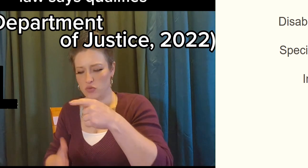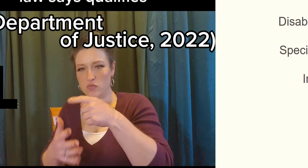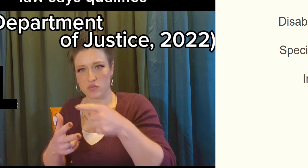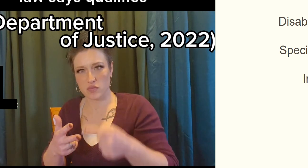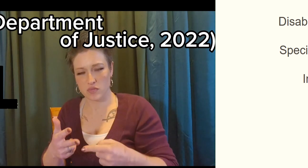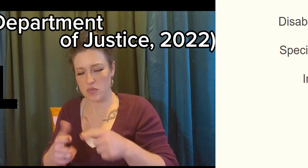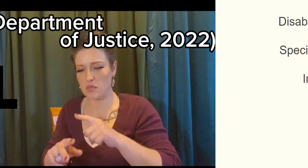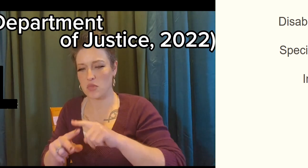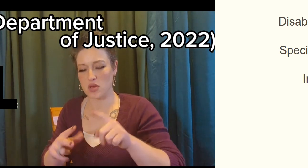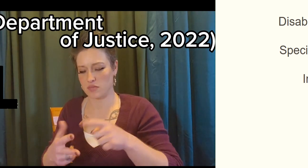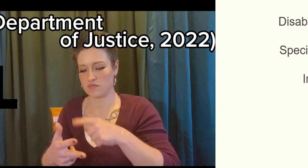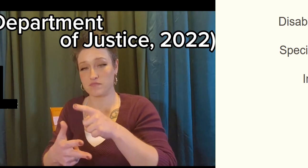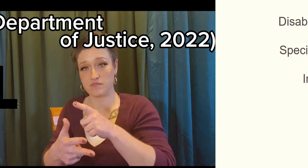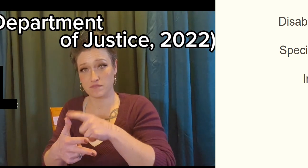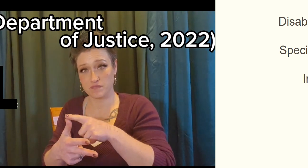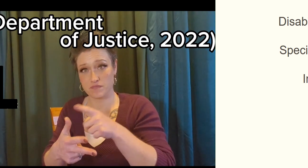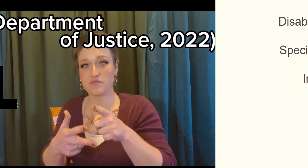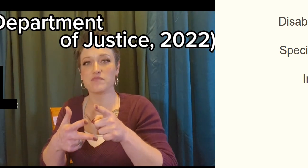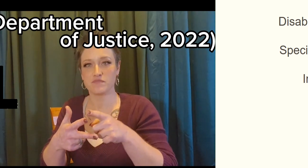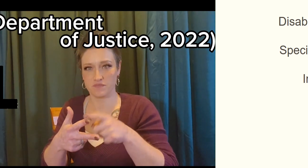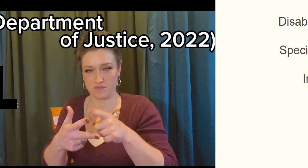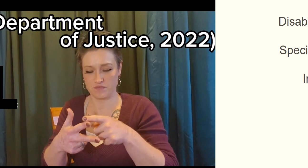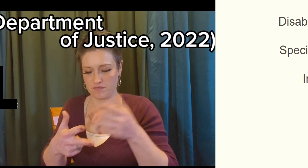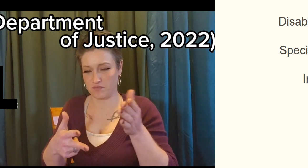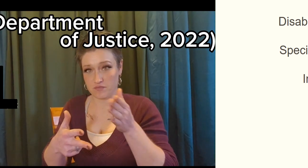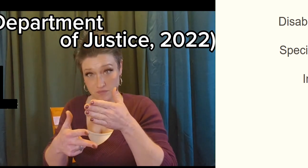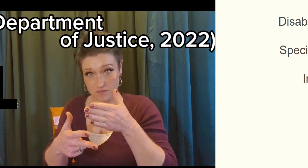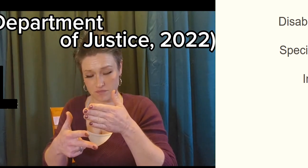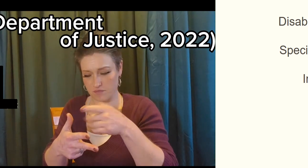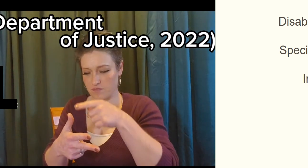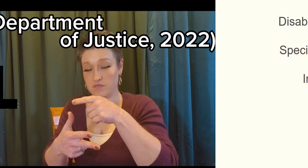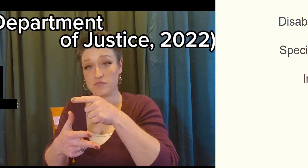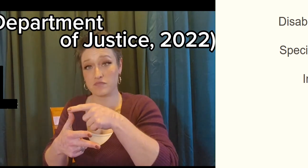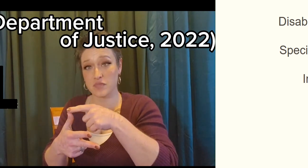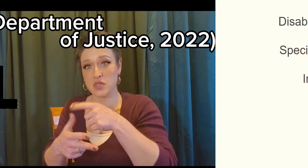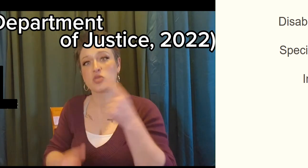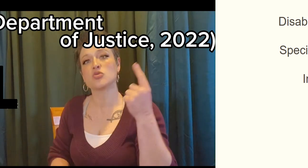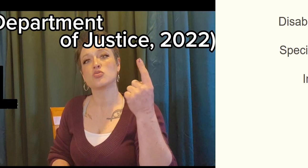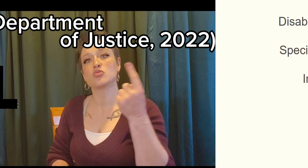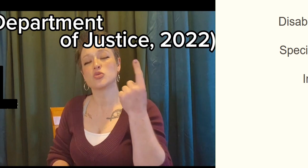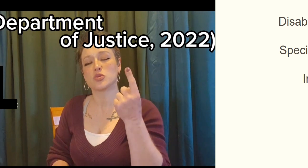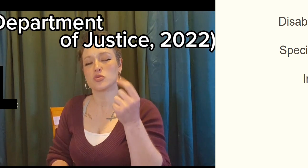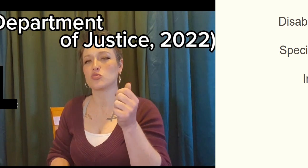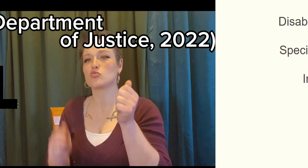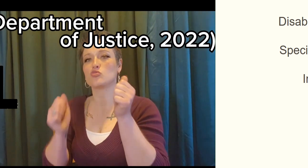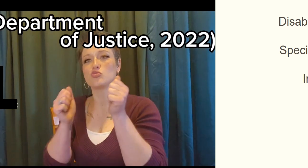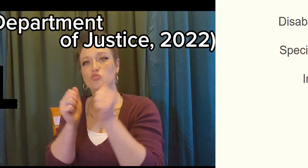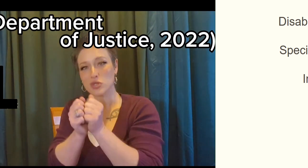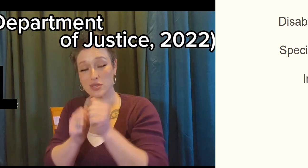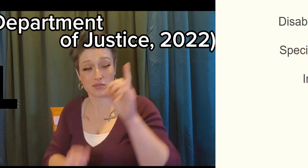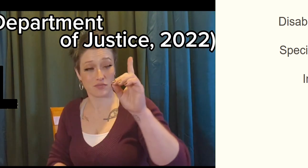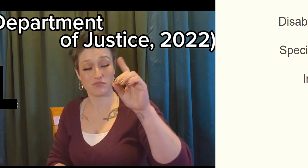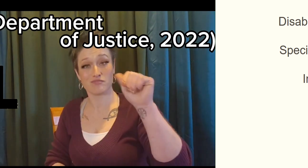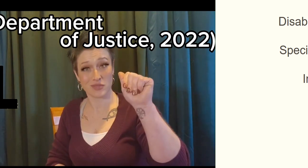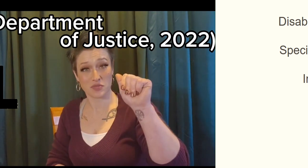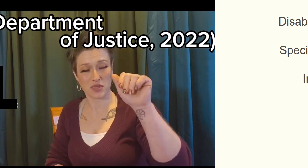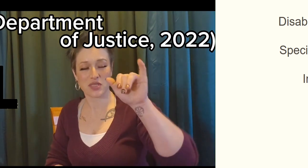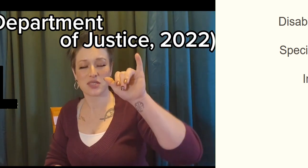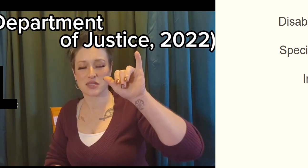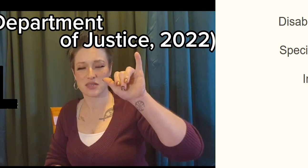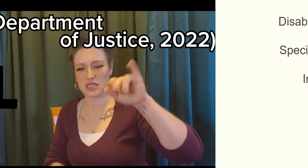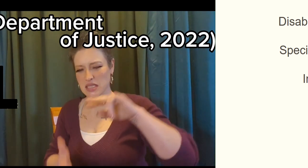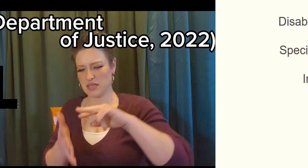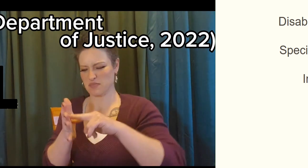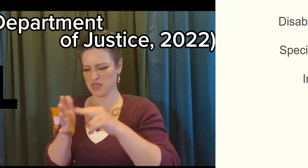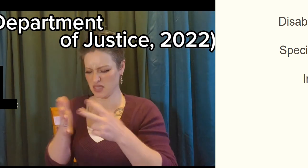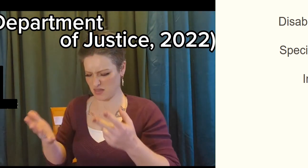qualifies someone as someone with a disability. There's a few parts, but I'm going to focus on two. The first one is